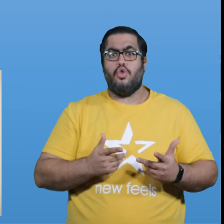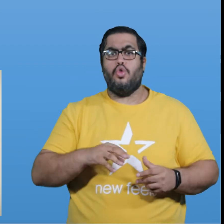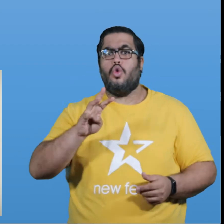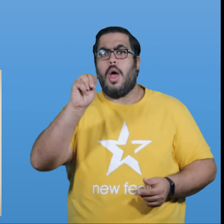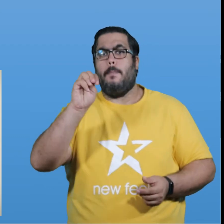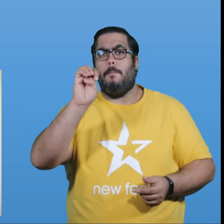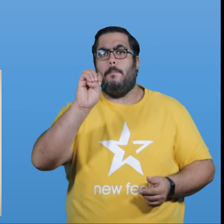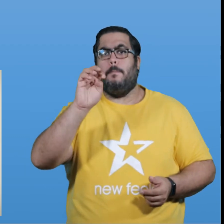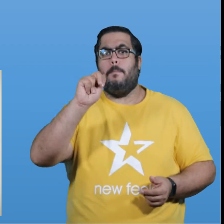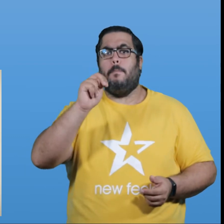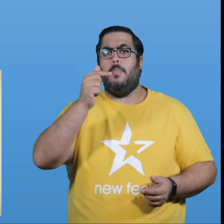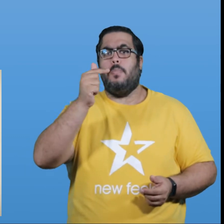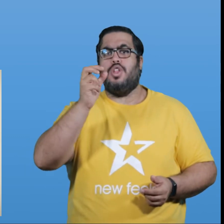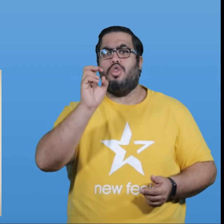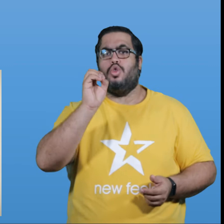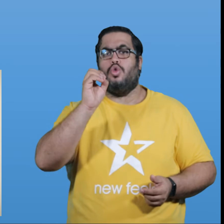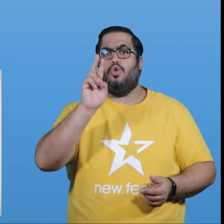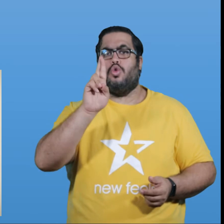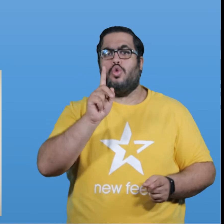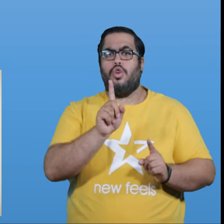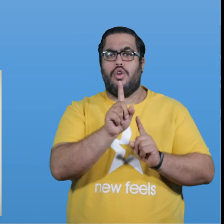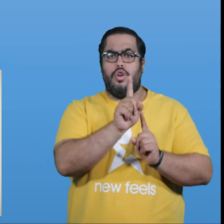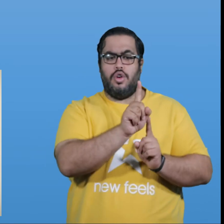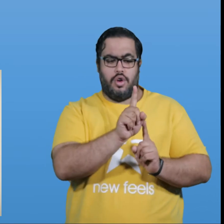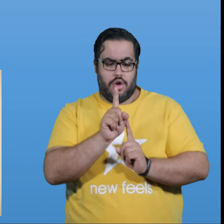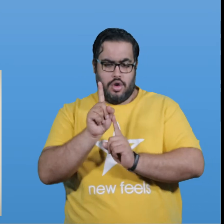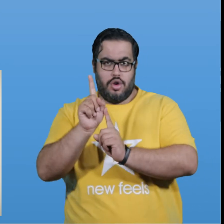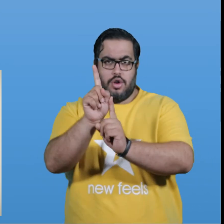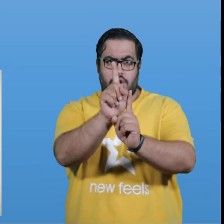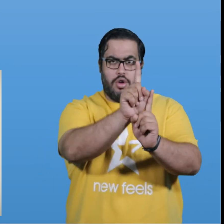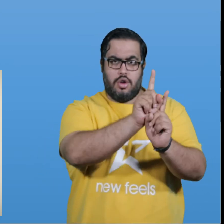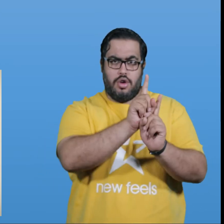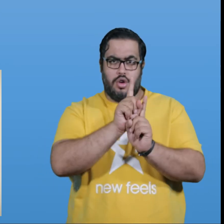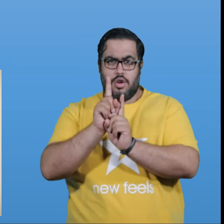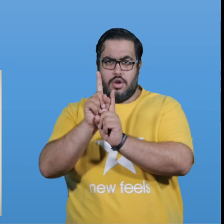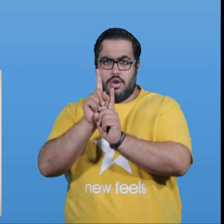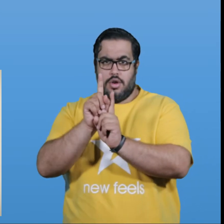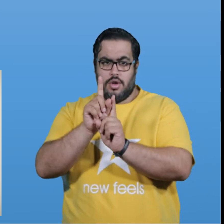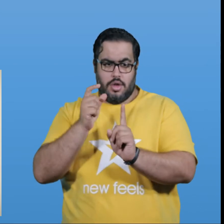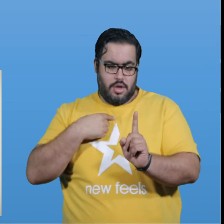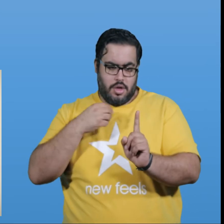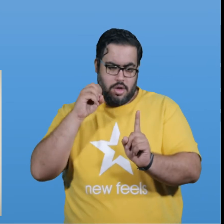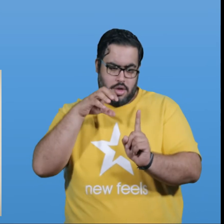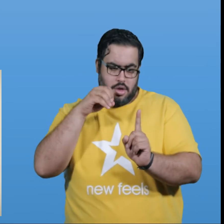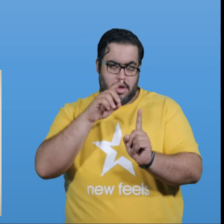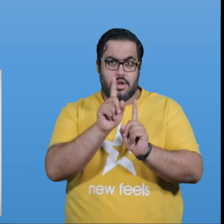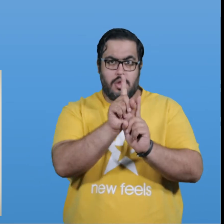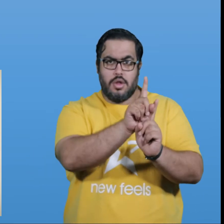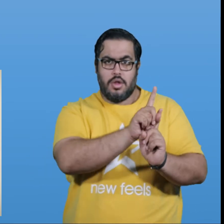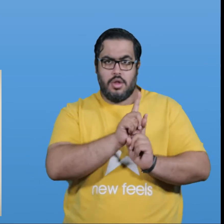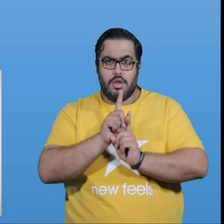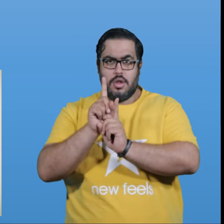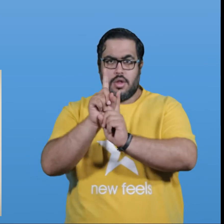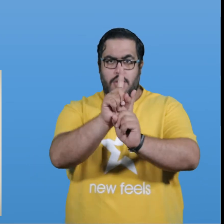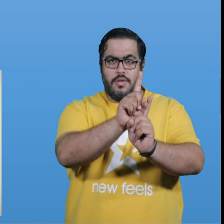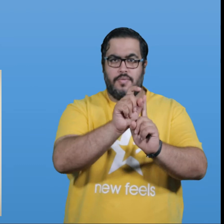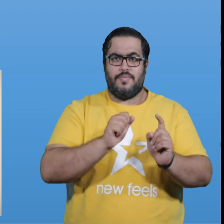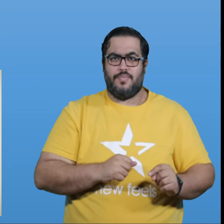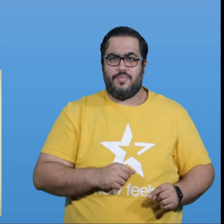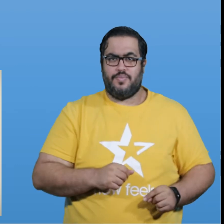first time should consult a mentor for advice and support. So their responsibilities are to create new